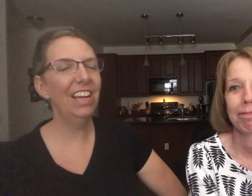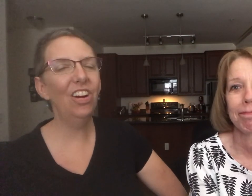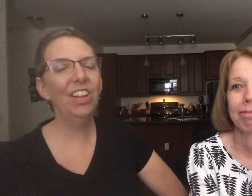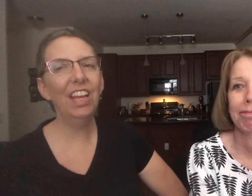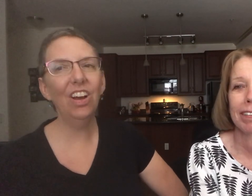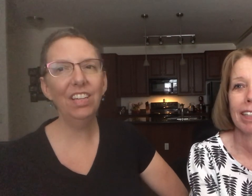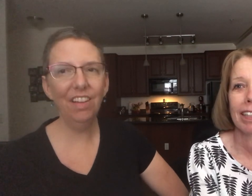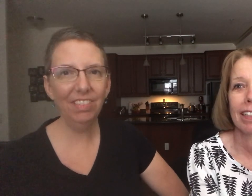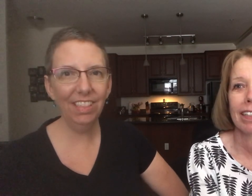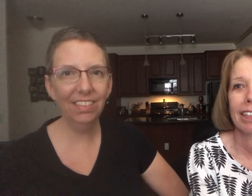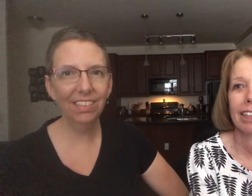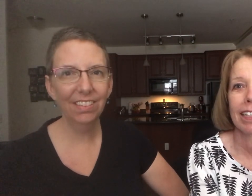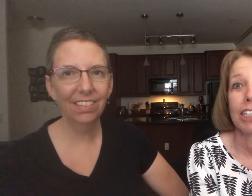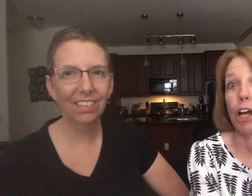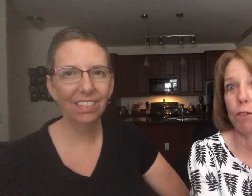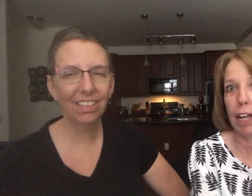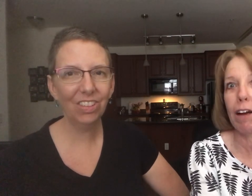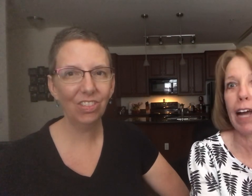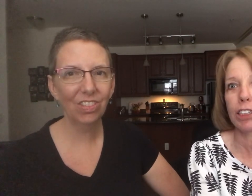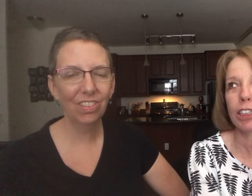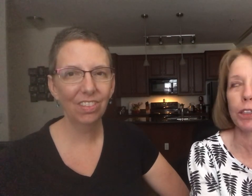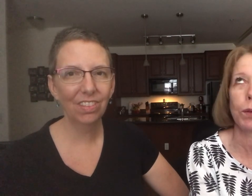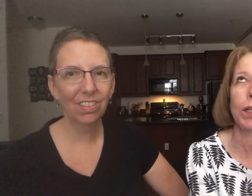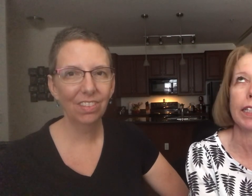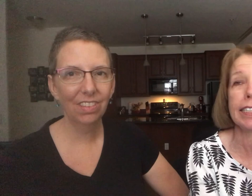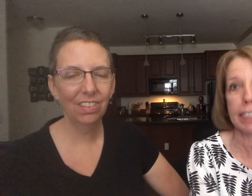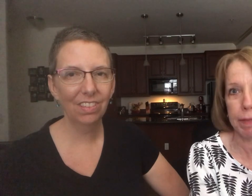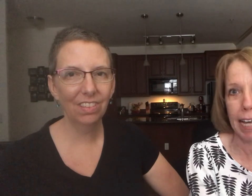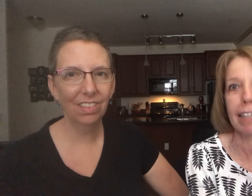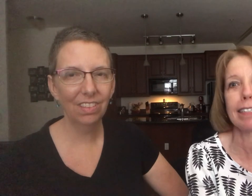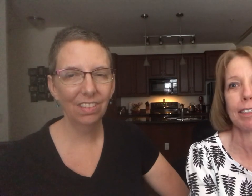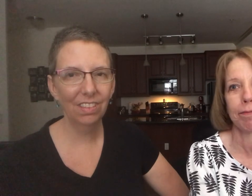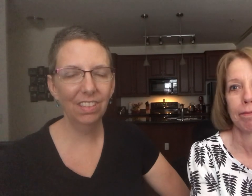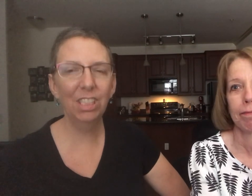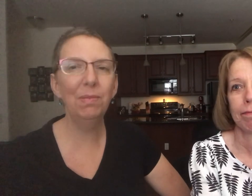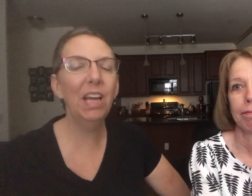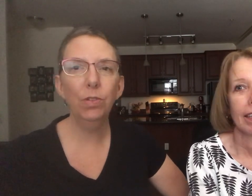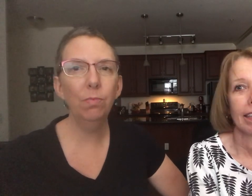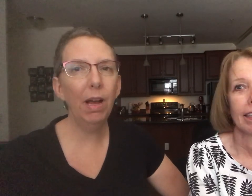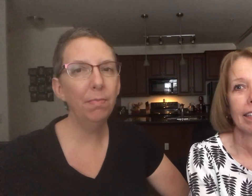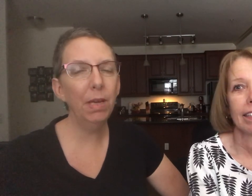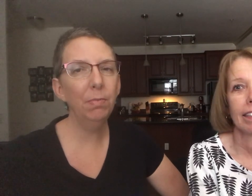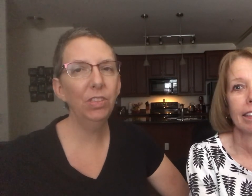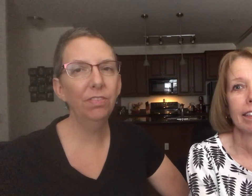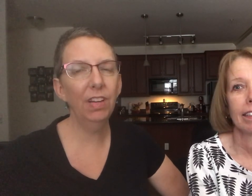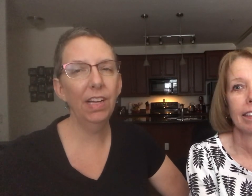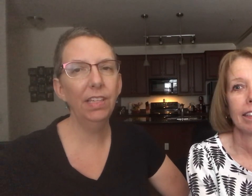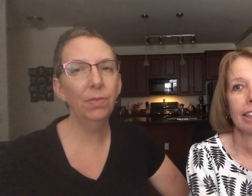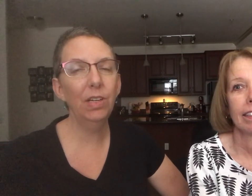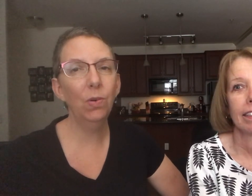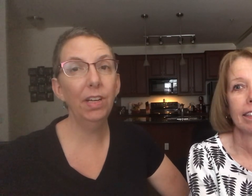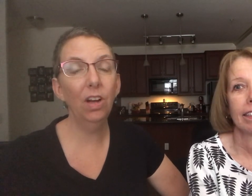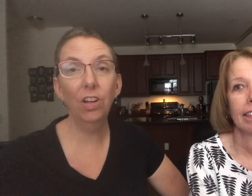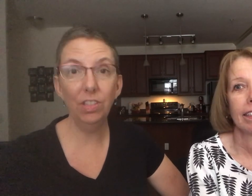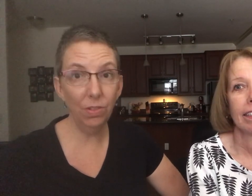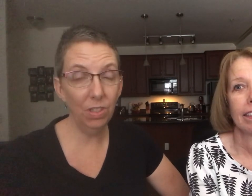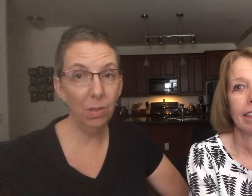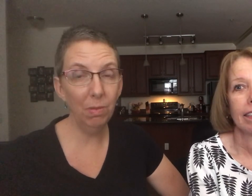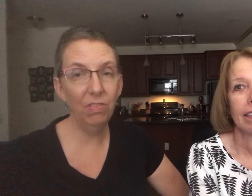are they on Netflix? No, they're actually on CBS. CBS. You might be able to find a recording on YouTube if you